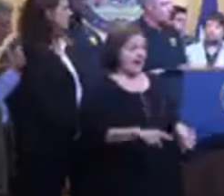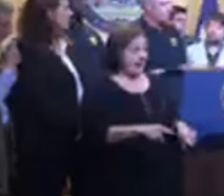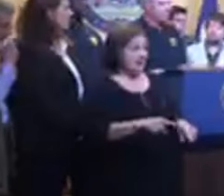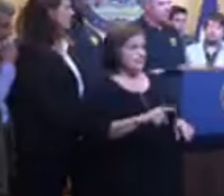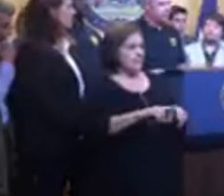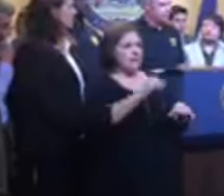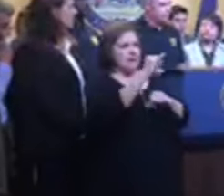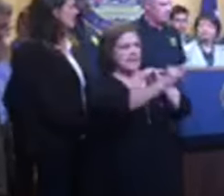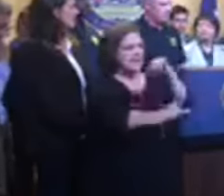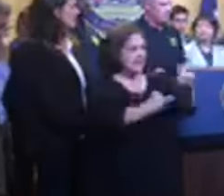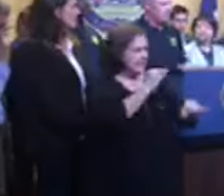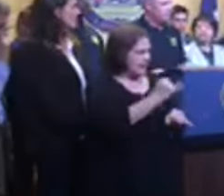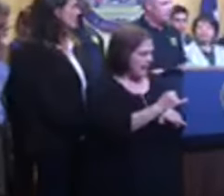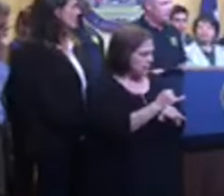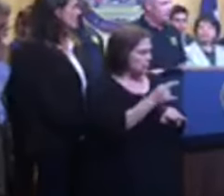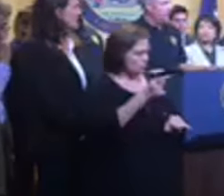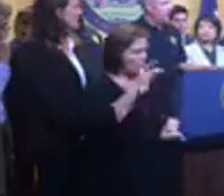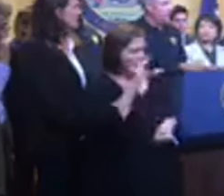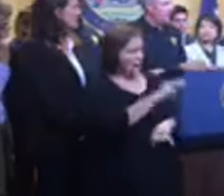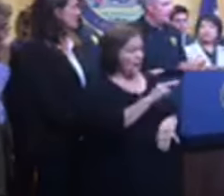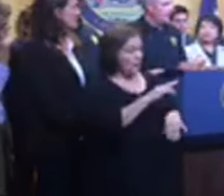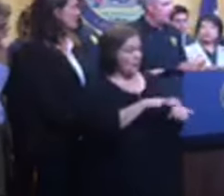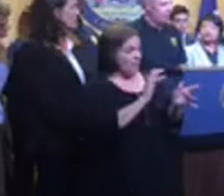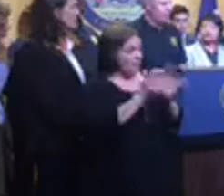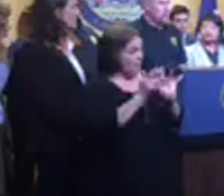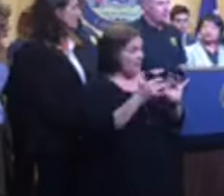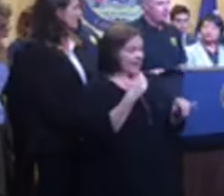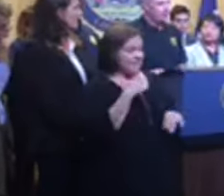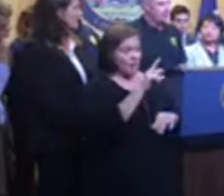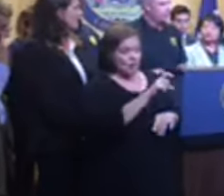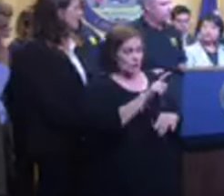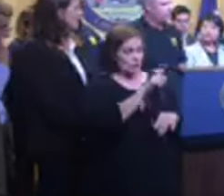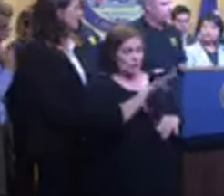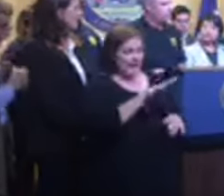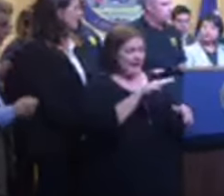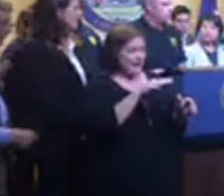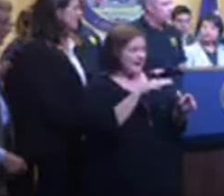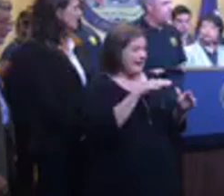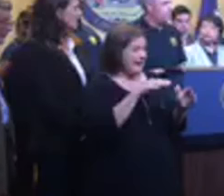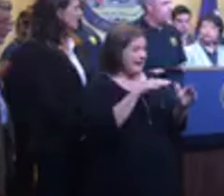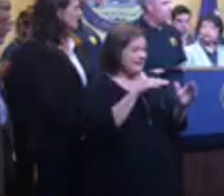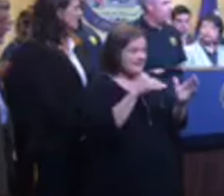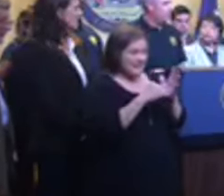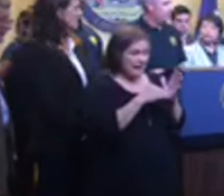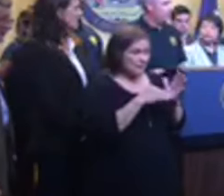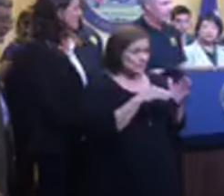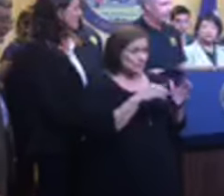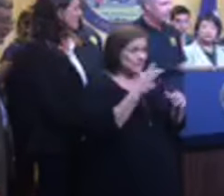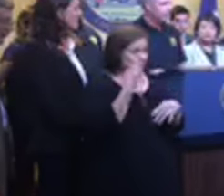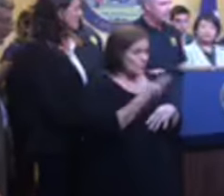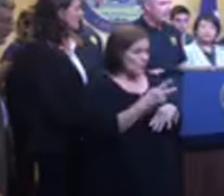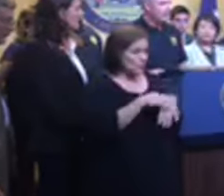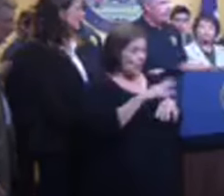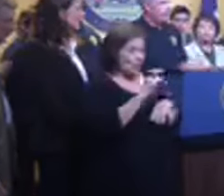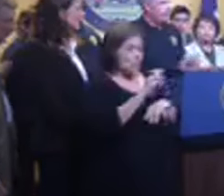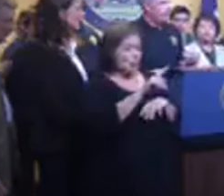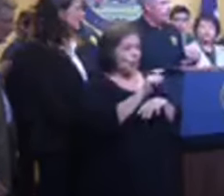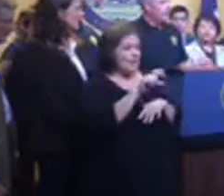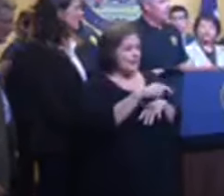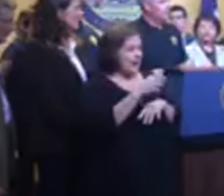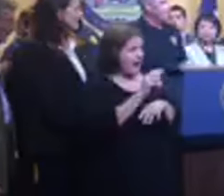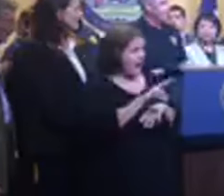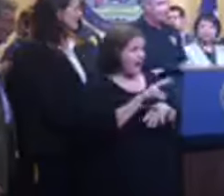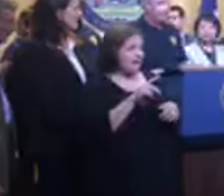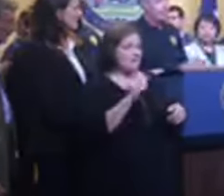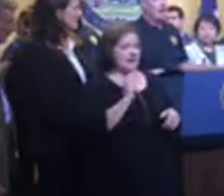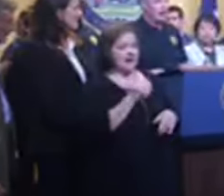million impressions on social media. We had 125,000 unique page views on ready.nola.gov, and our